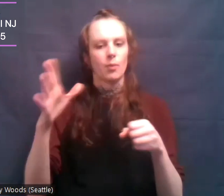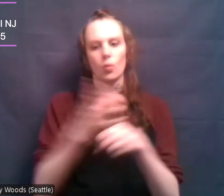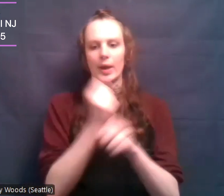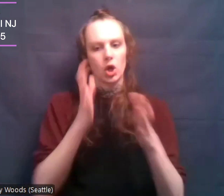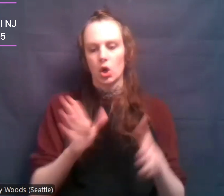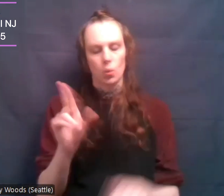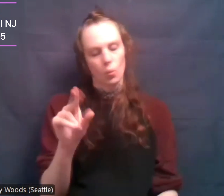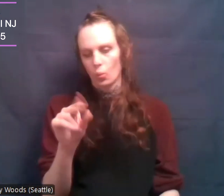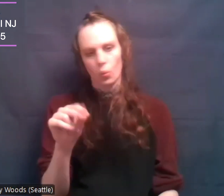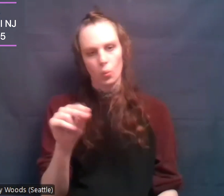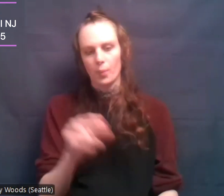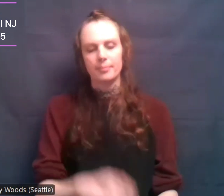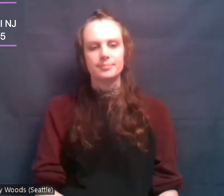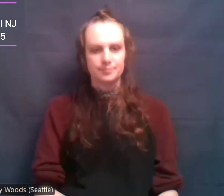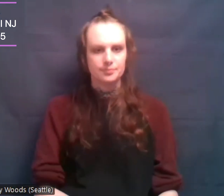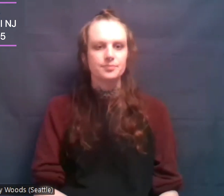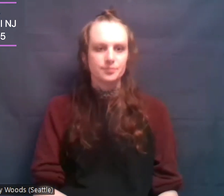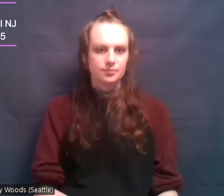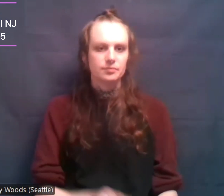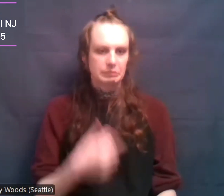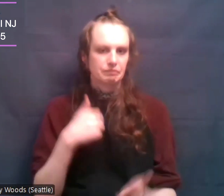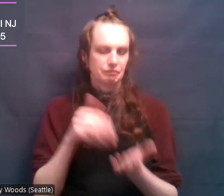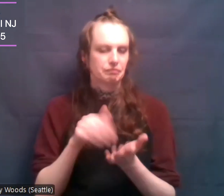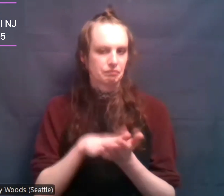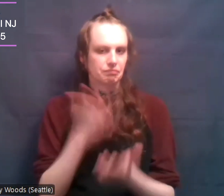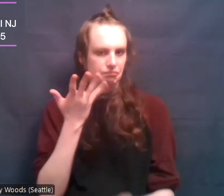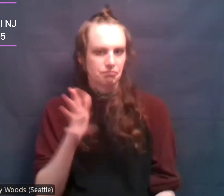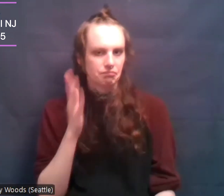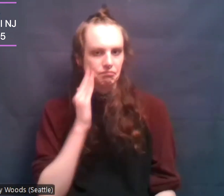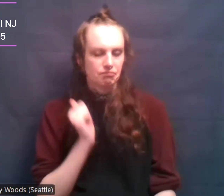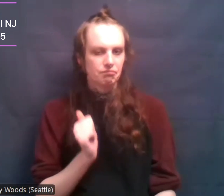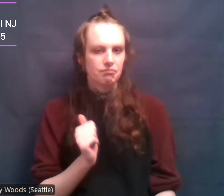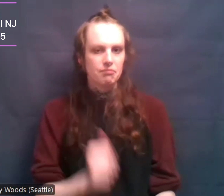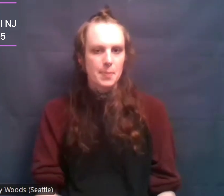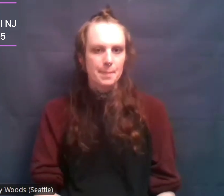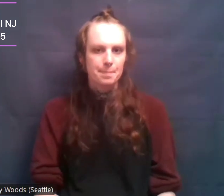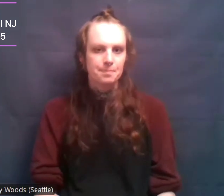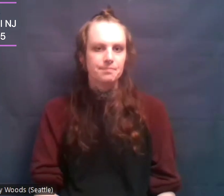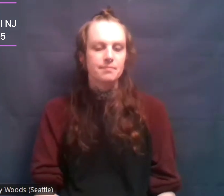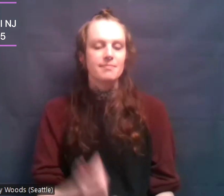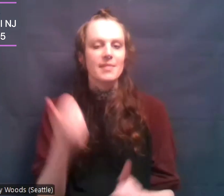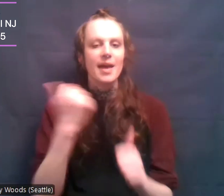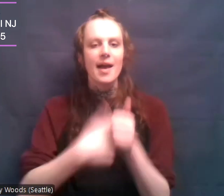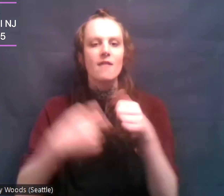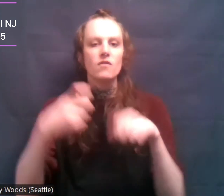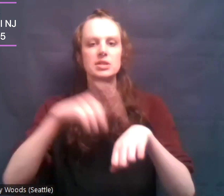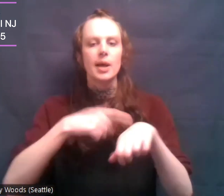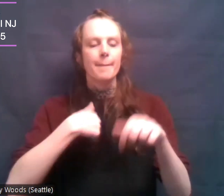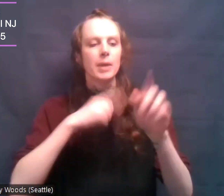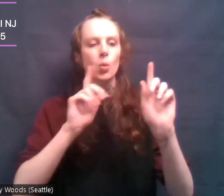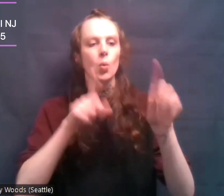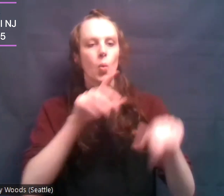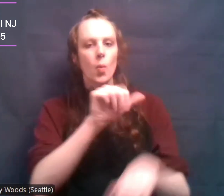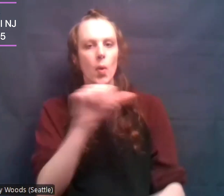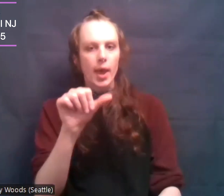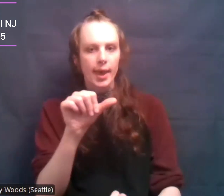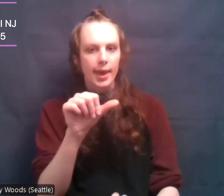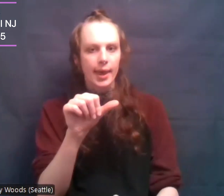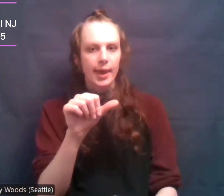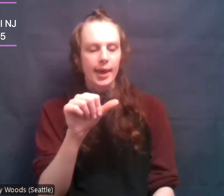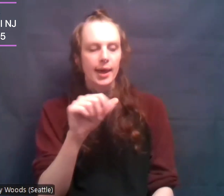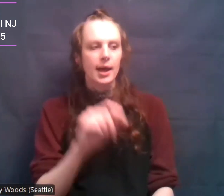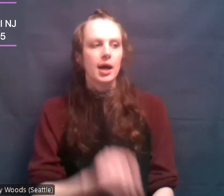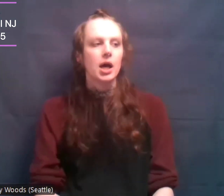know, but I every time I went to AA, I always had to learn the hard